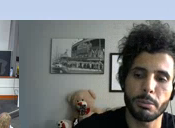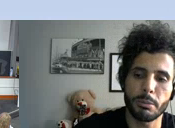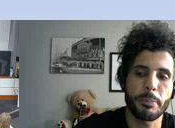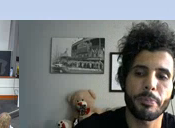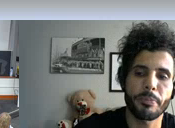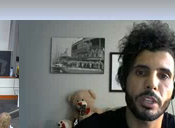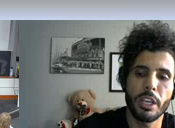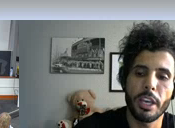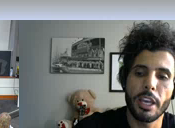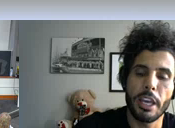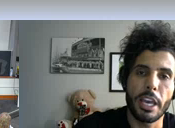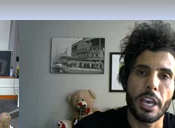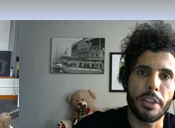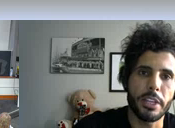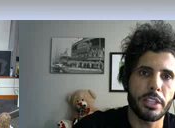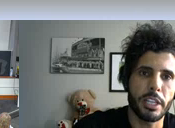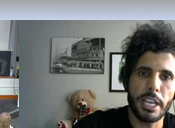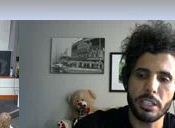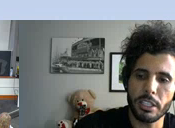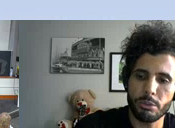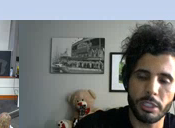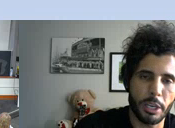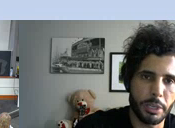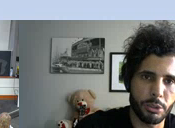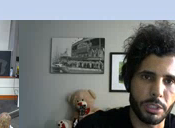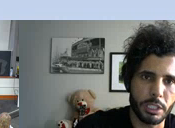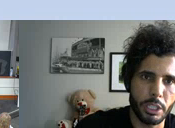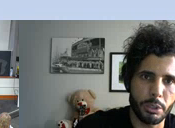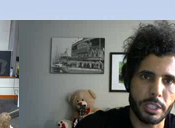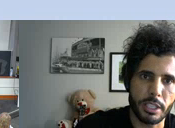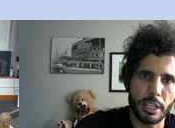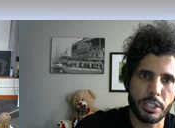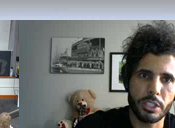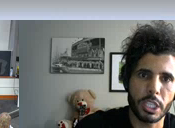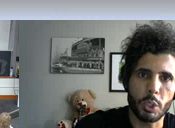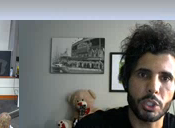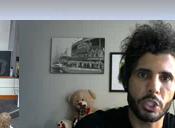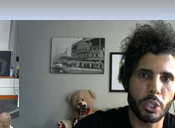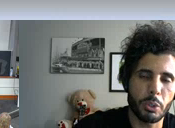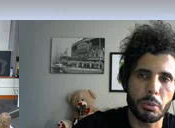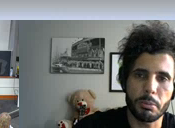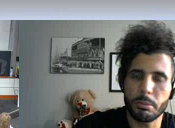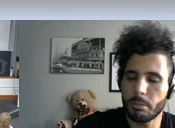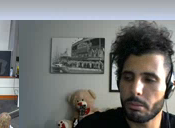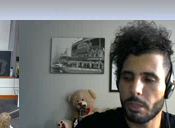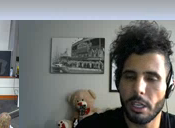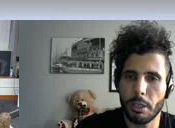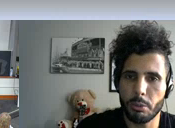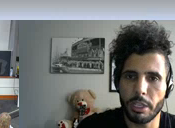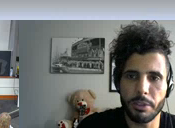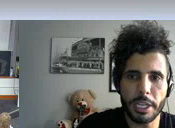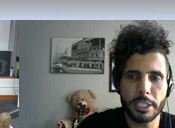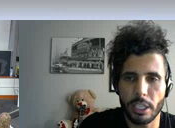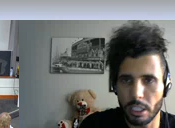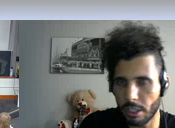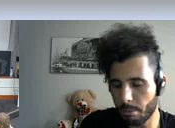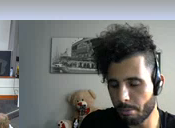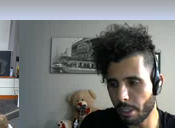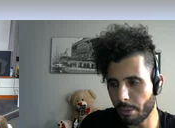actually. And then the last thing really I wanted to include is this. So whenever I tell